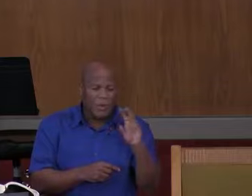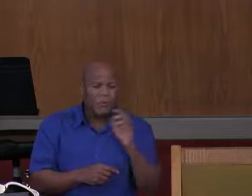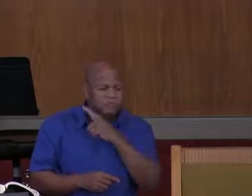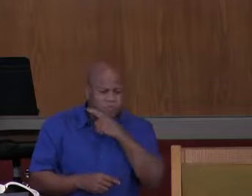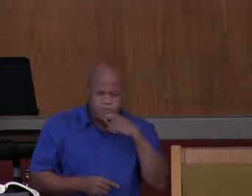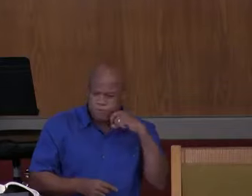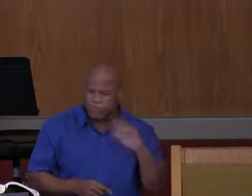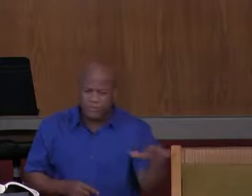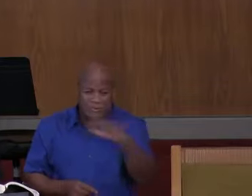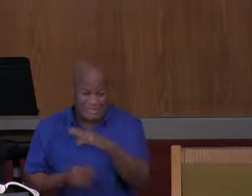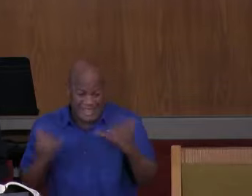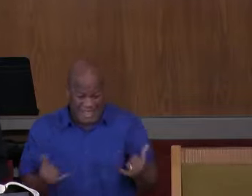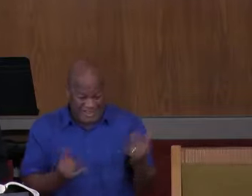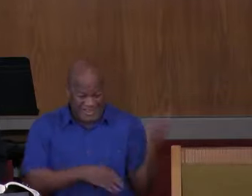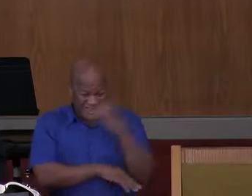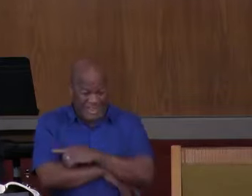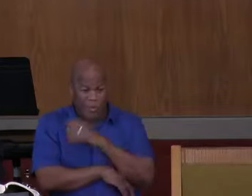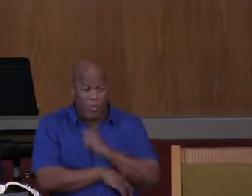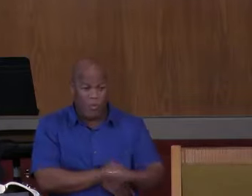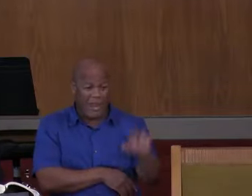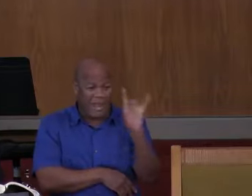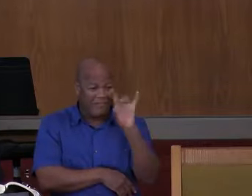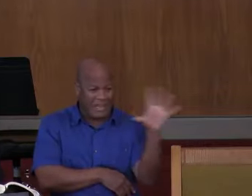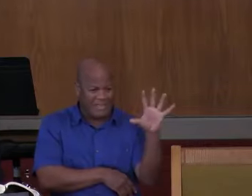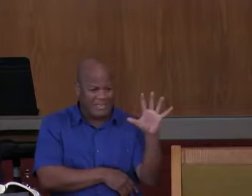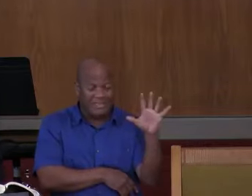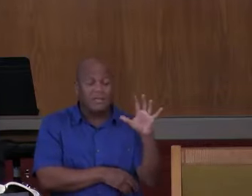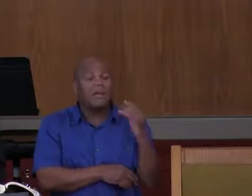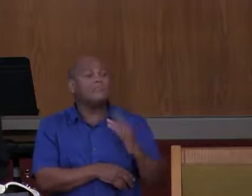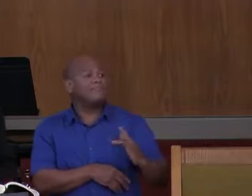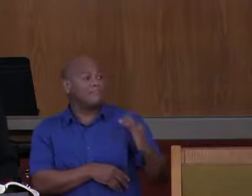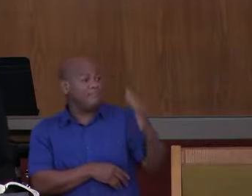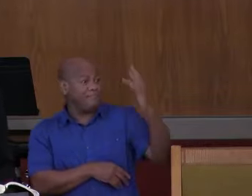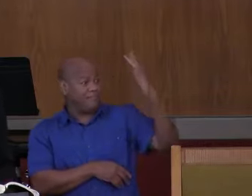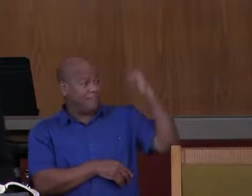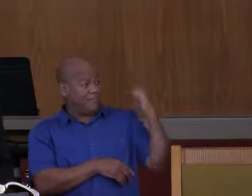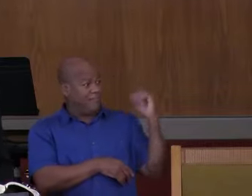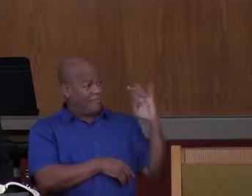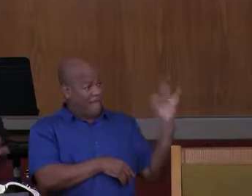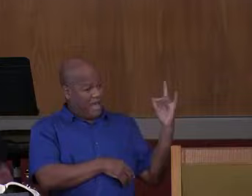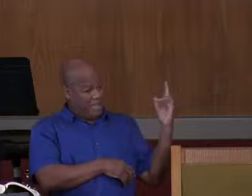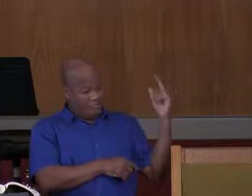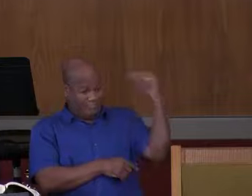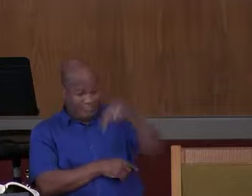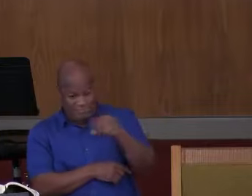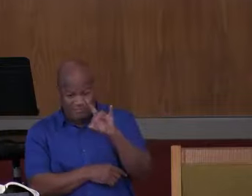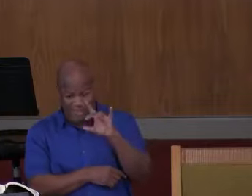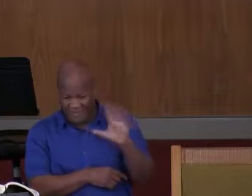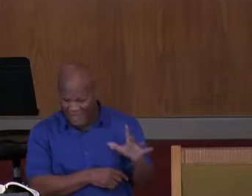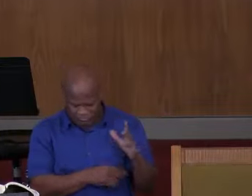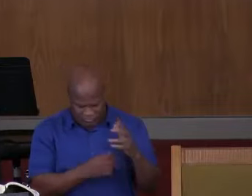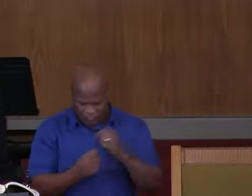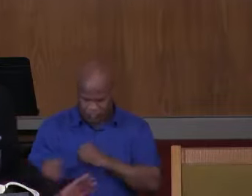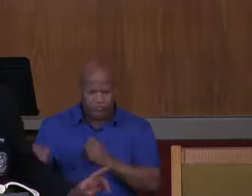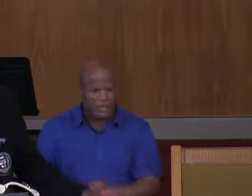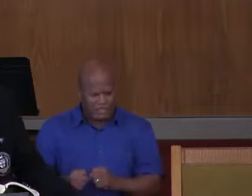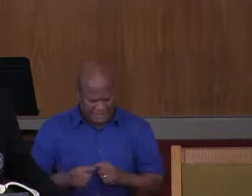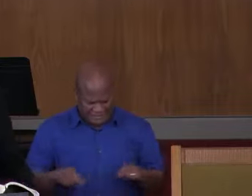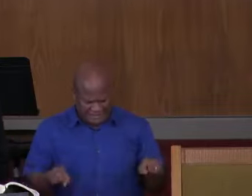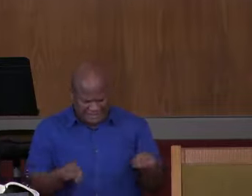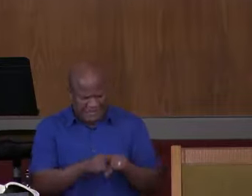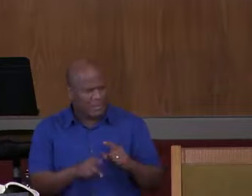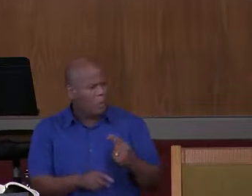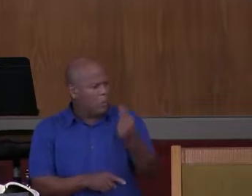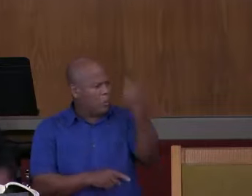old. And I'm still strong today as I was that day when Moses sent me. My strength is now as my strength was